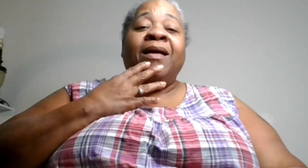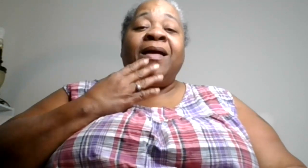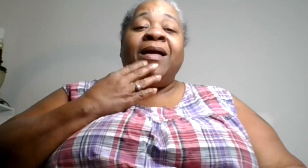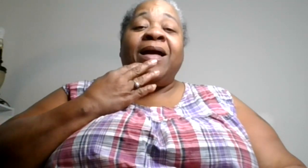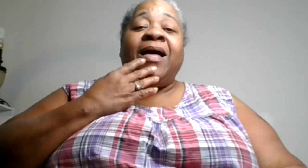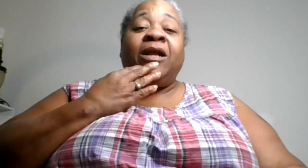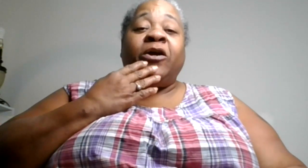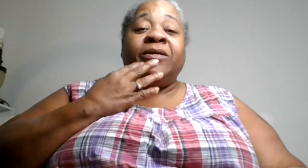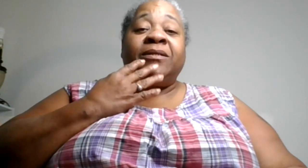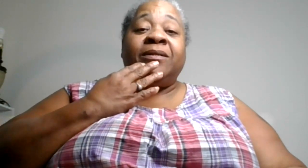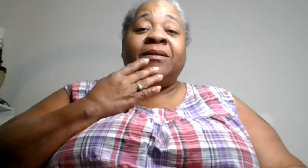Color.